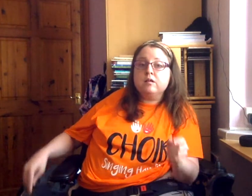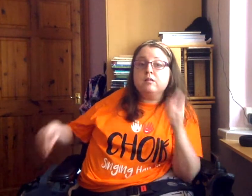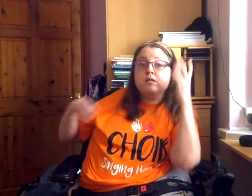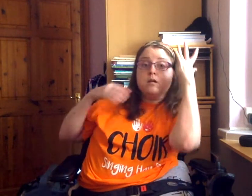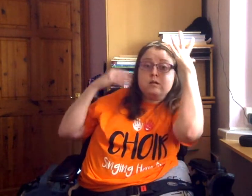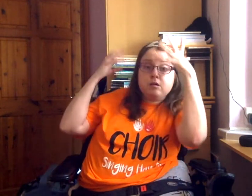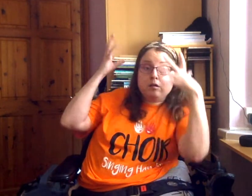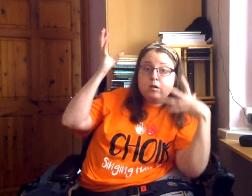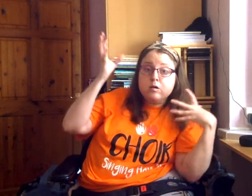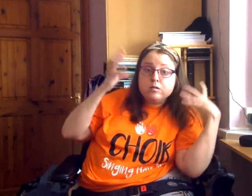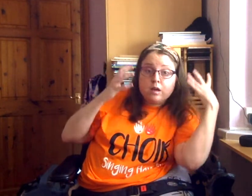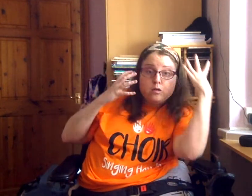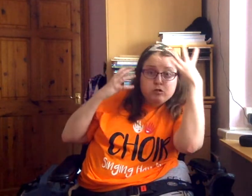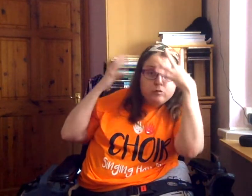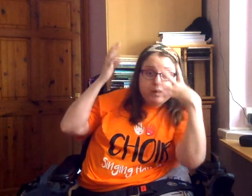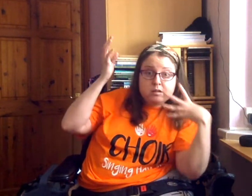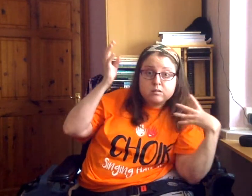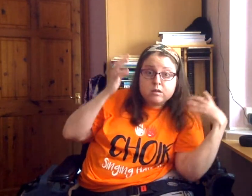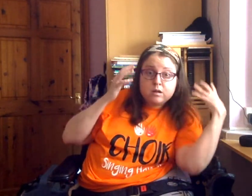They can say it all sounds crazy.